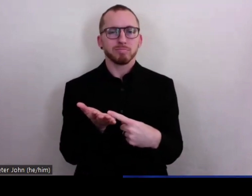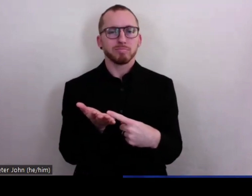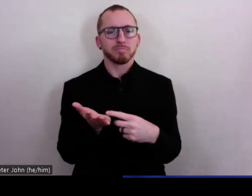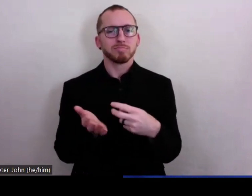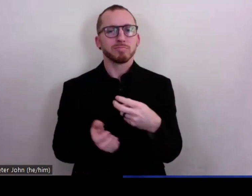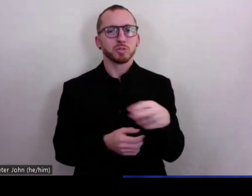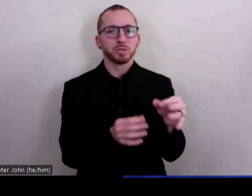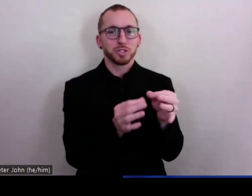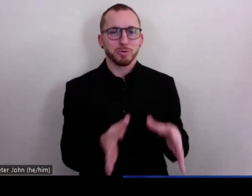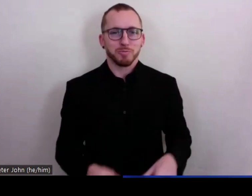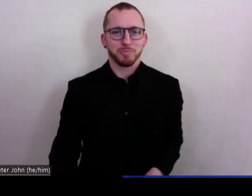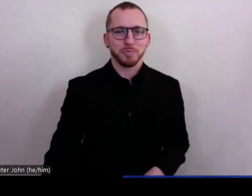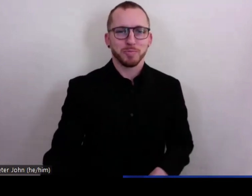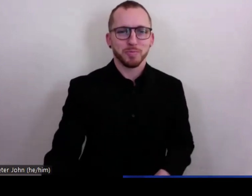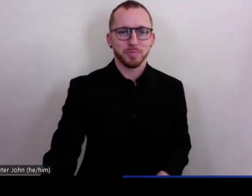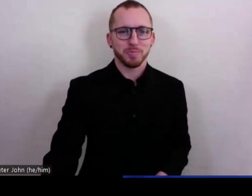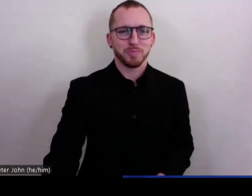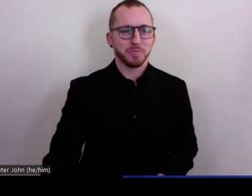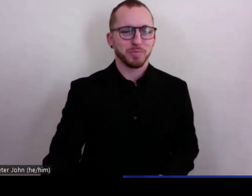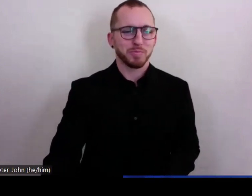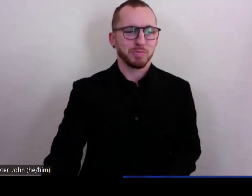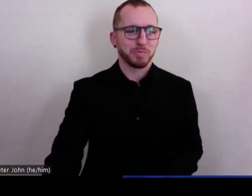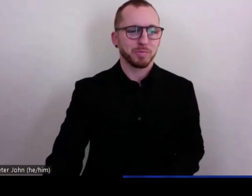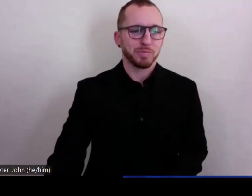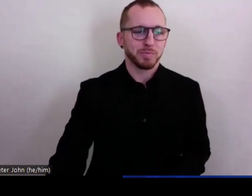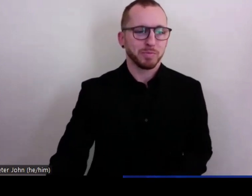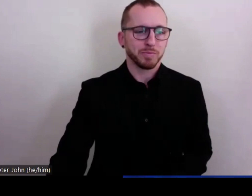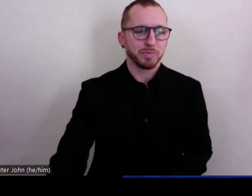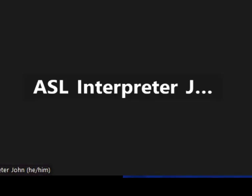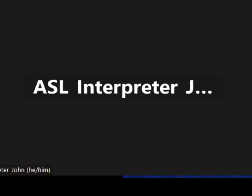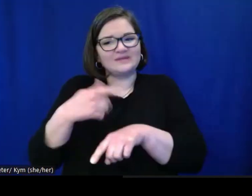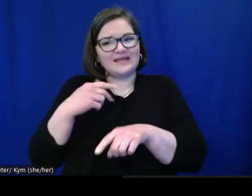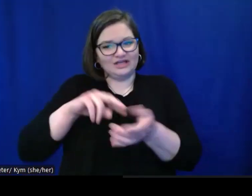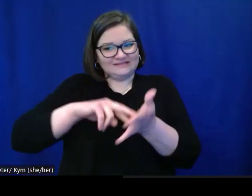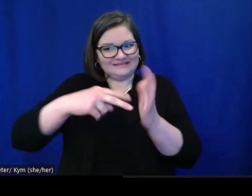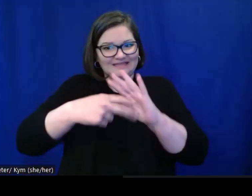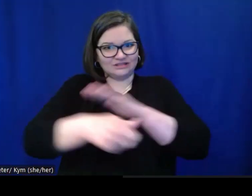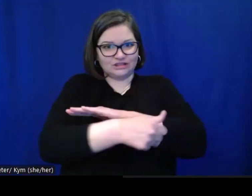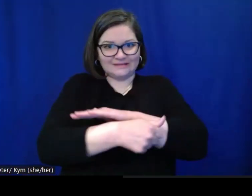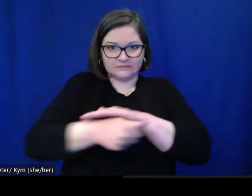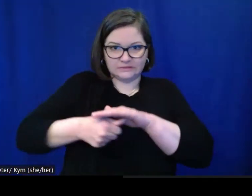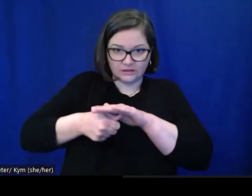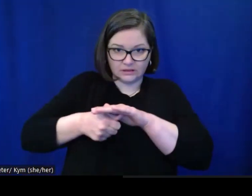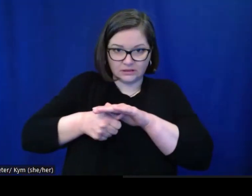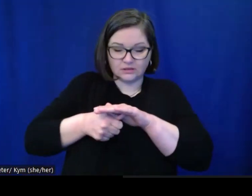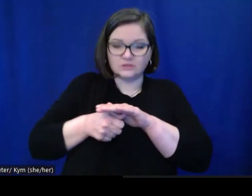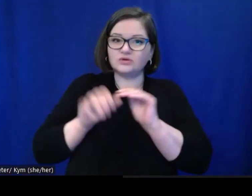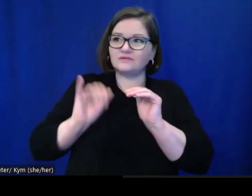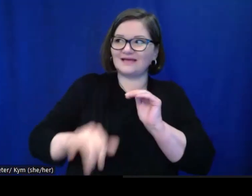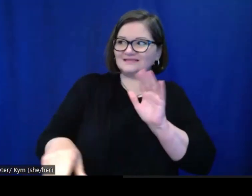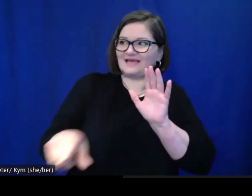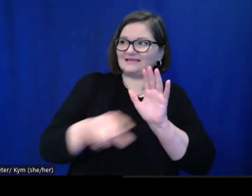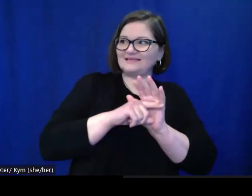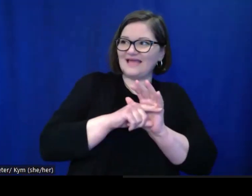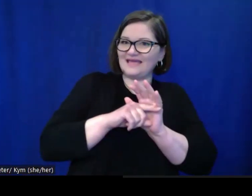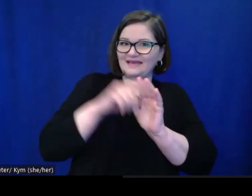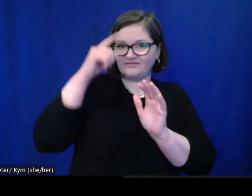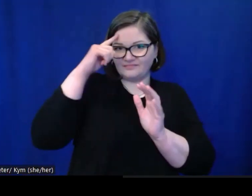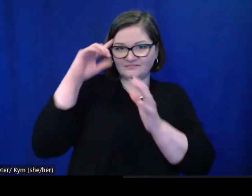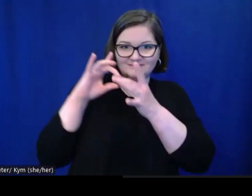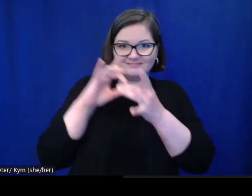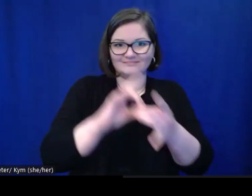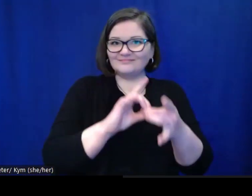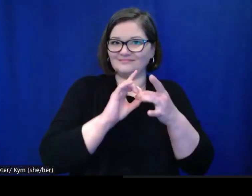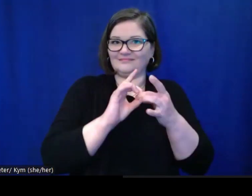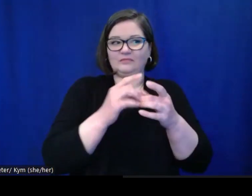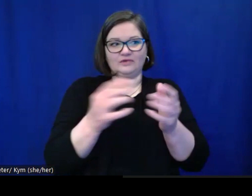hidden. And there is a lot of negative connotation with speaking with other people about it.